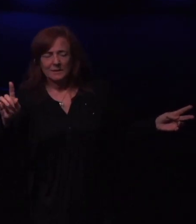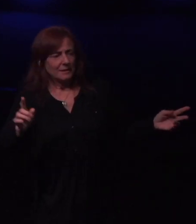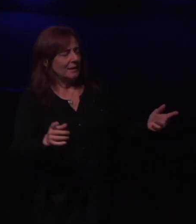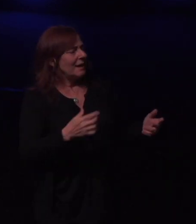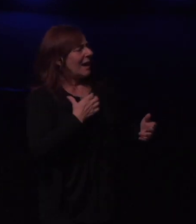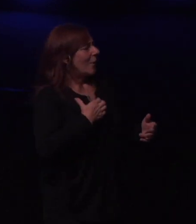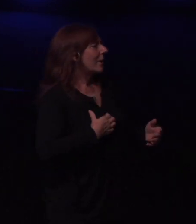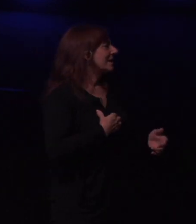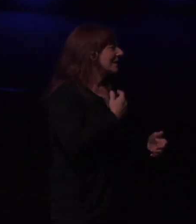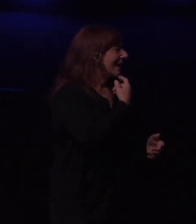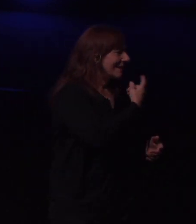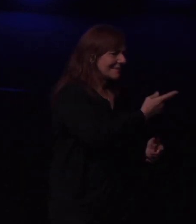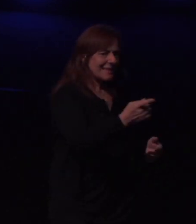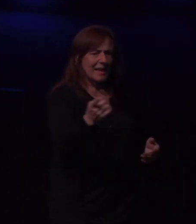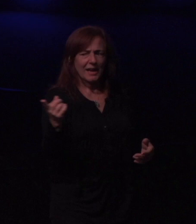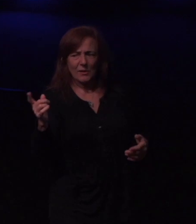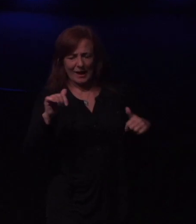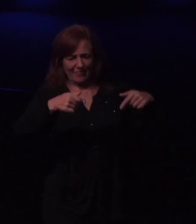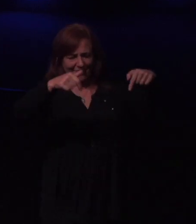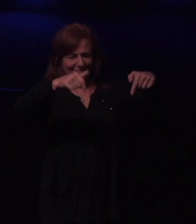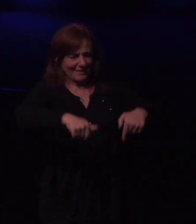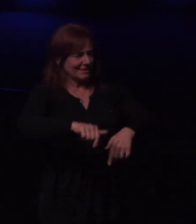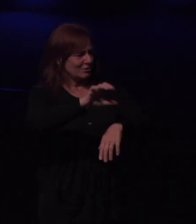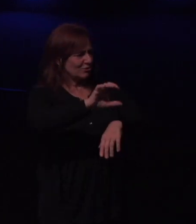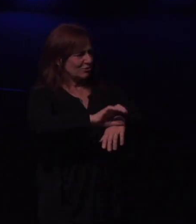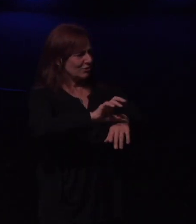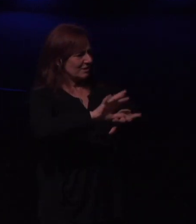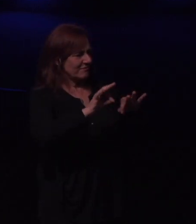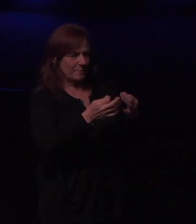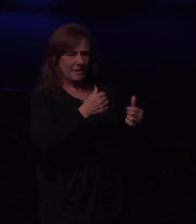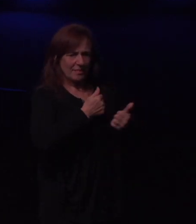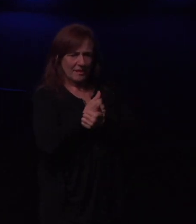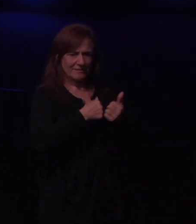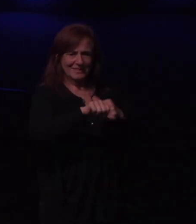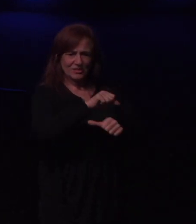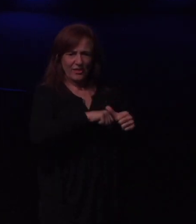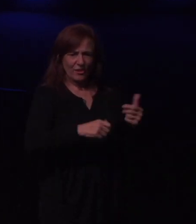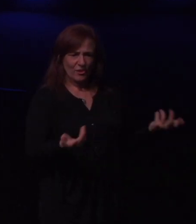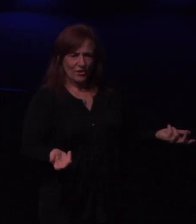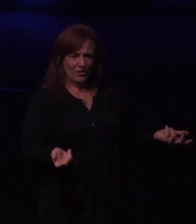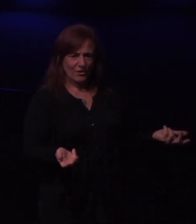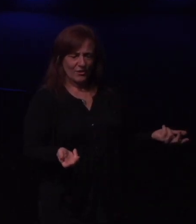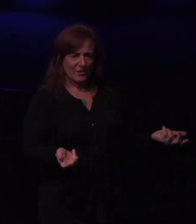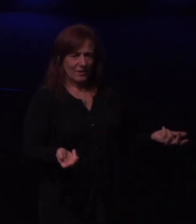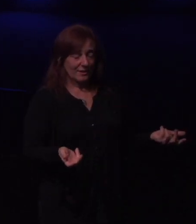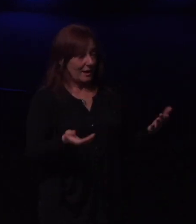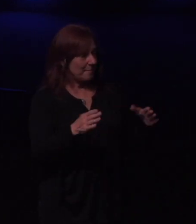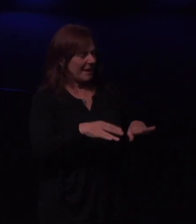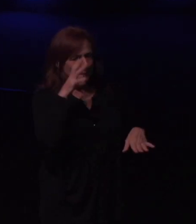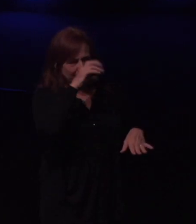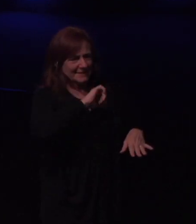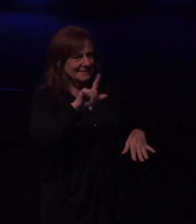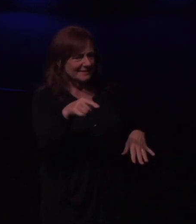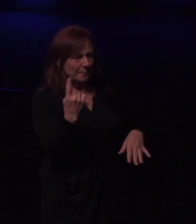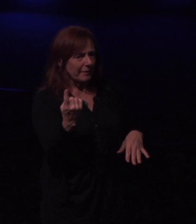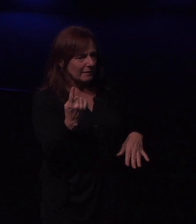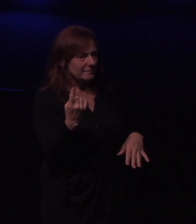wish I could tell you about how this church family loves each other. I bet you I'm missing